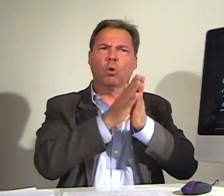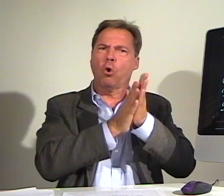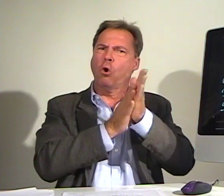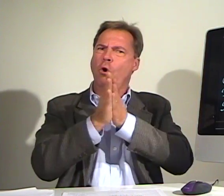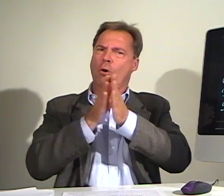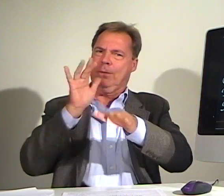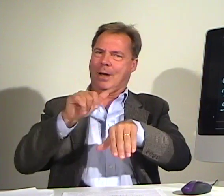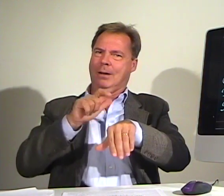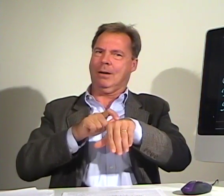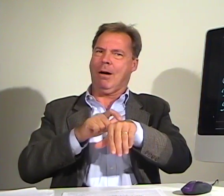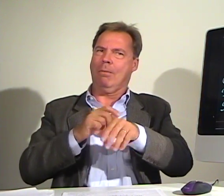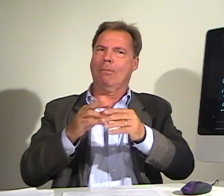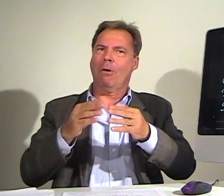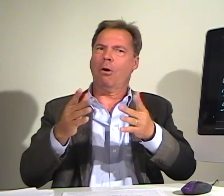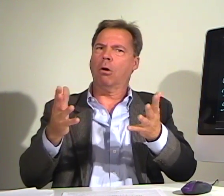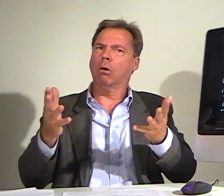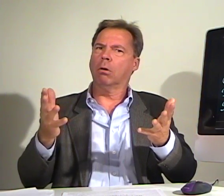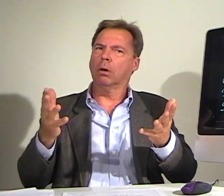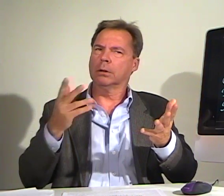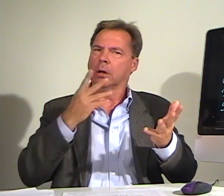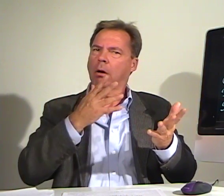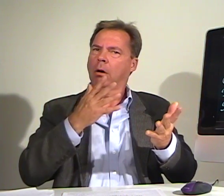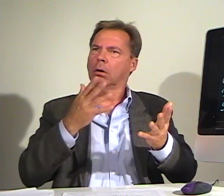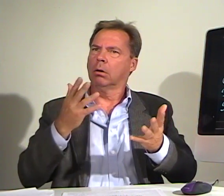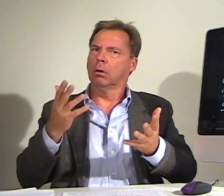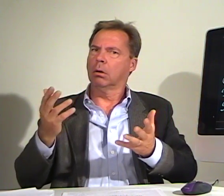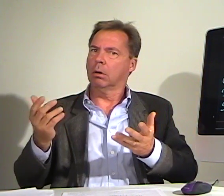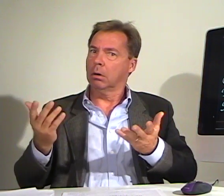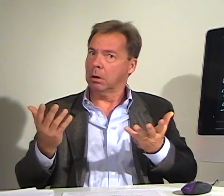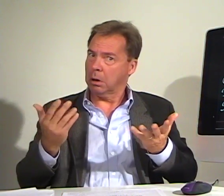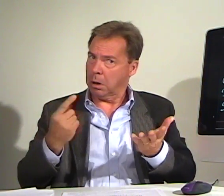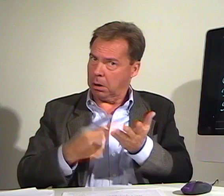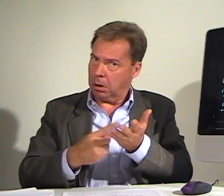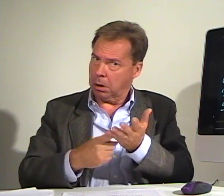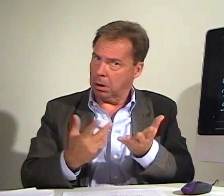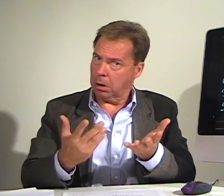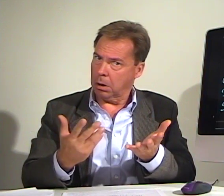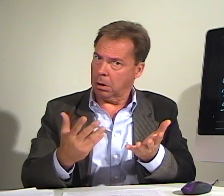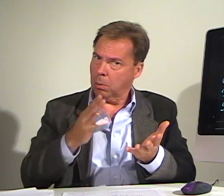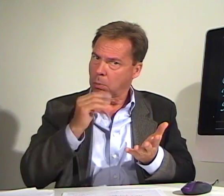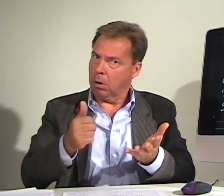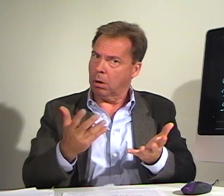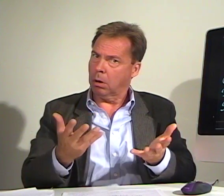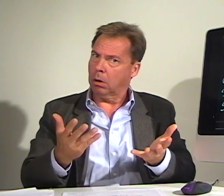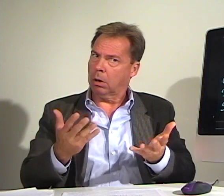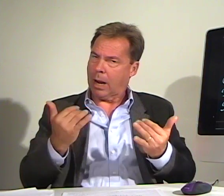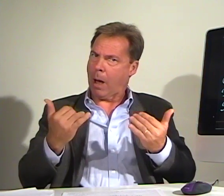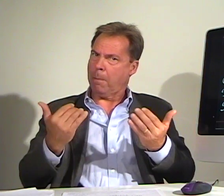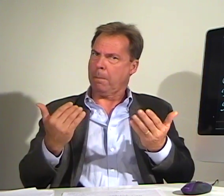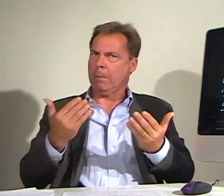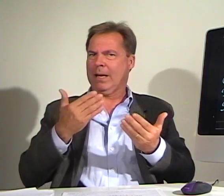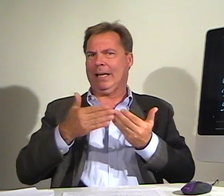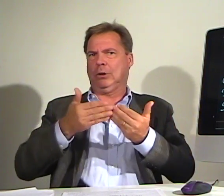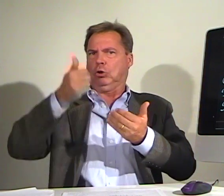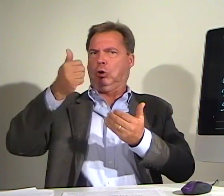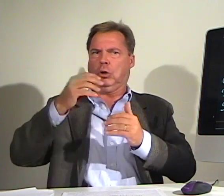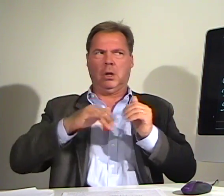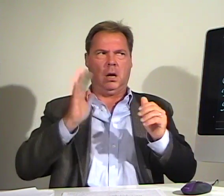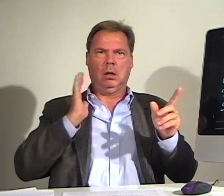Albert, he was also very excited to meet deaf individuals and those who could sign, and